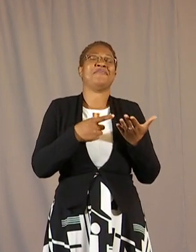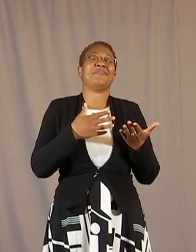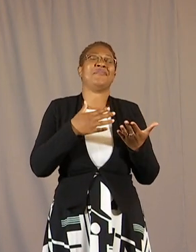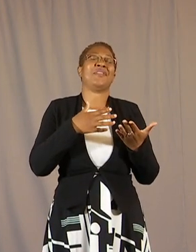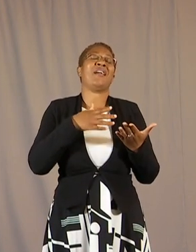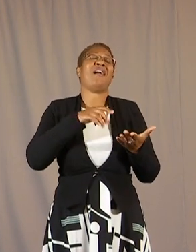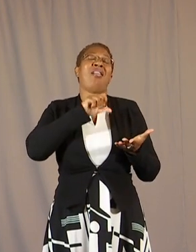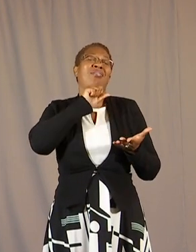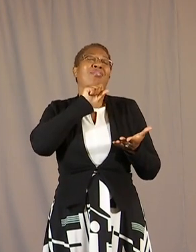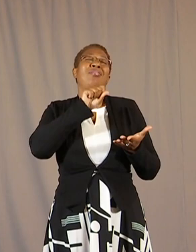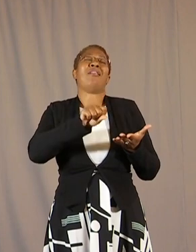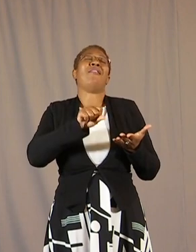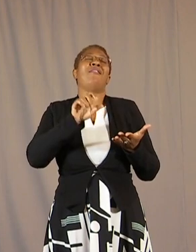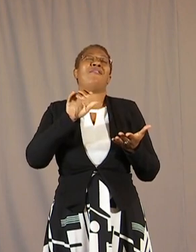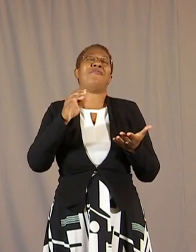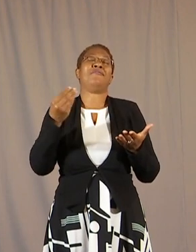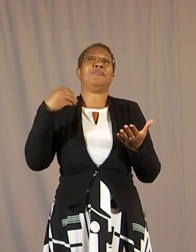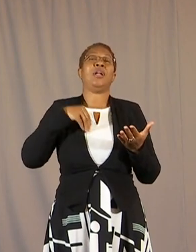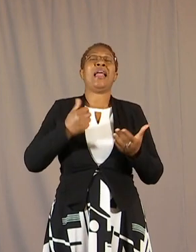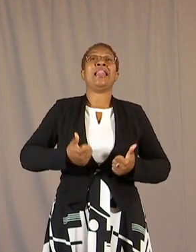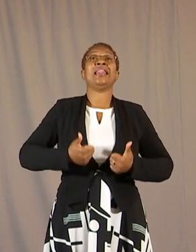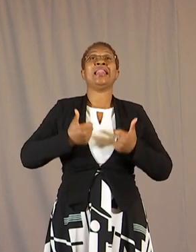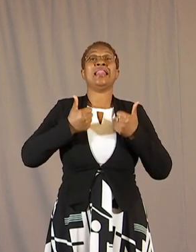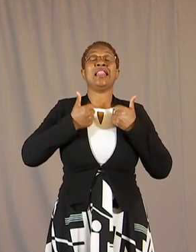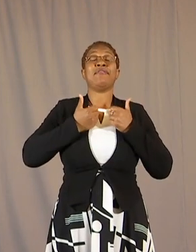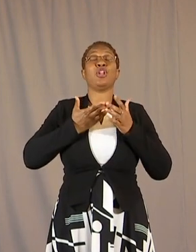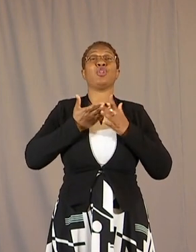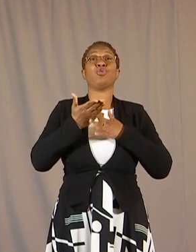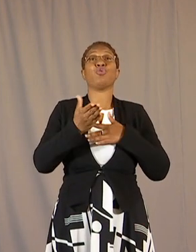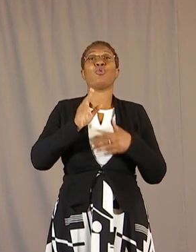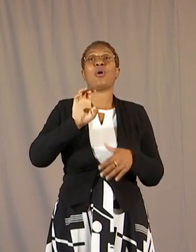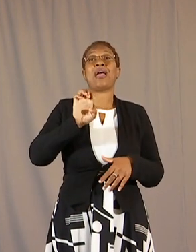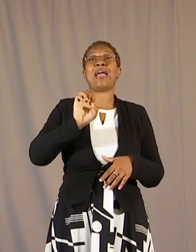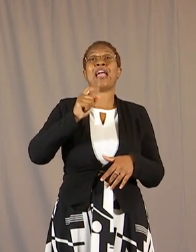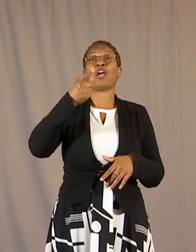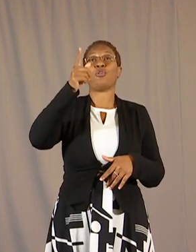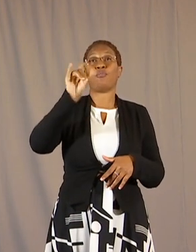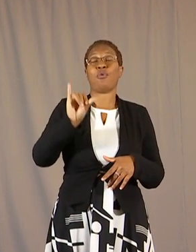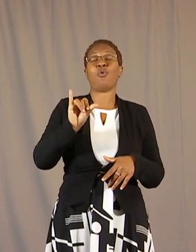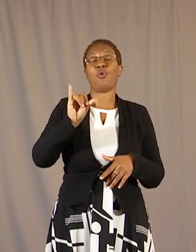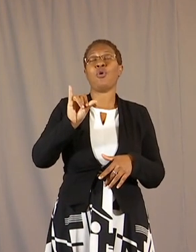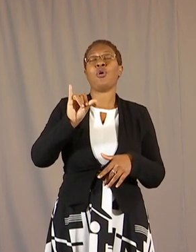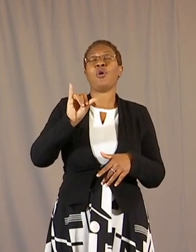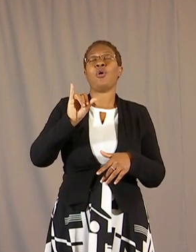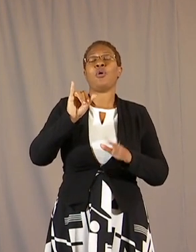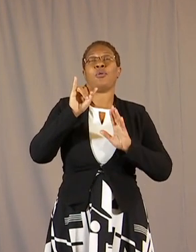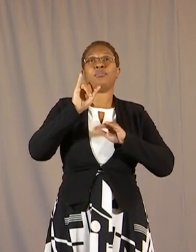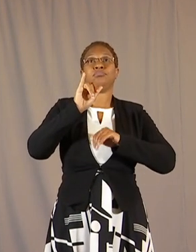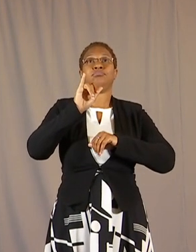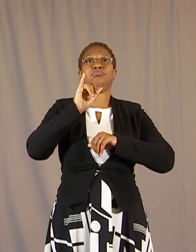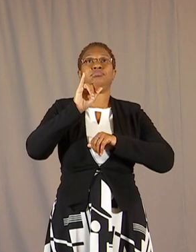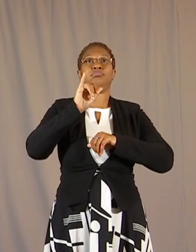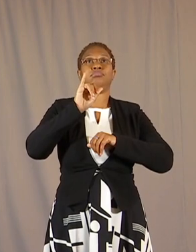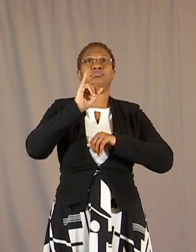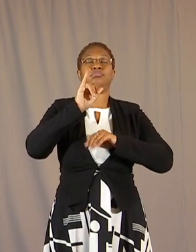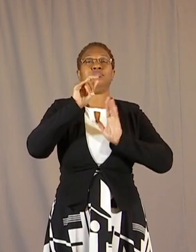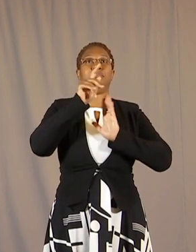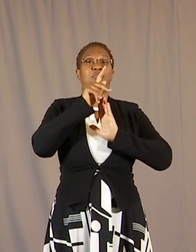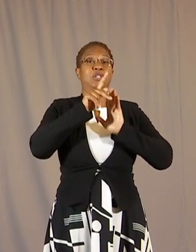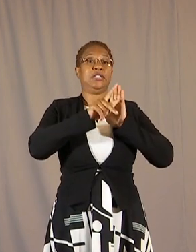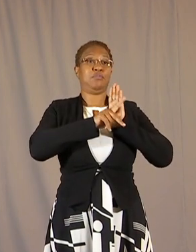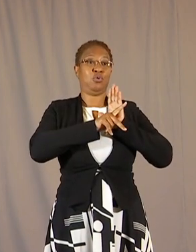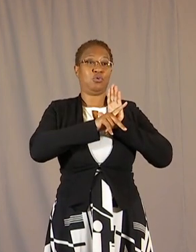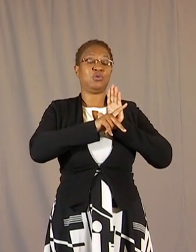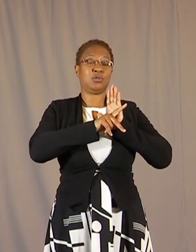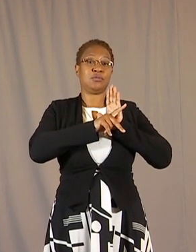of living through equitable principles, right? If we are doing the work, we have to really have those courageous conversations